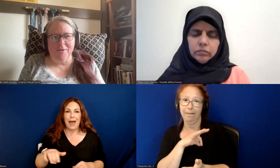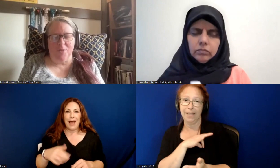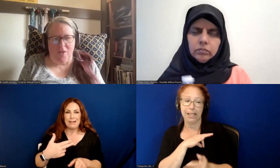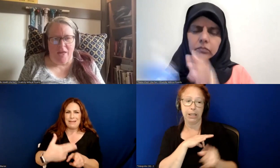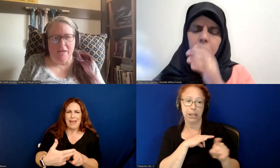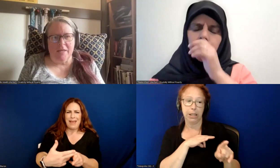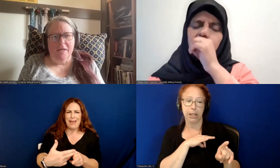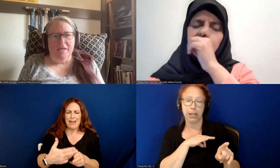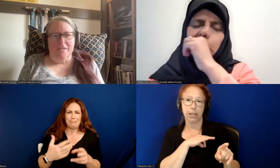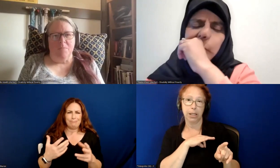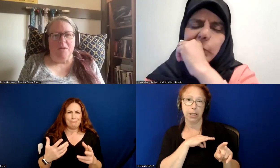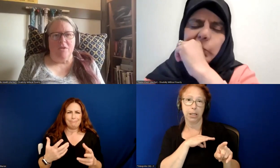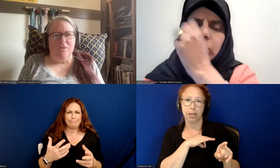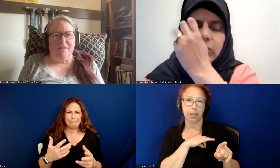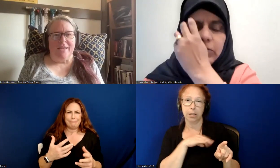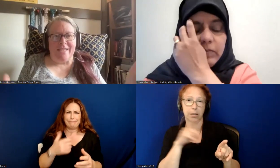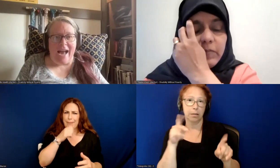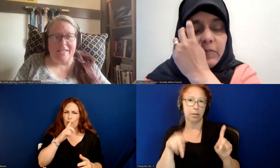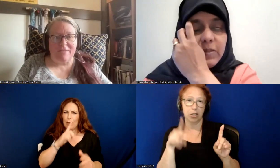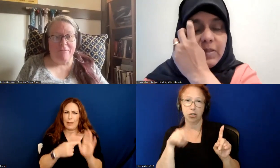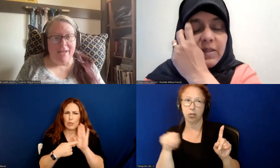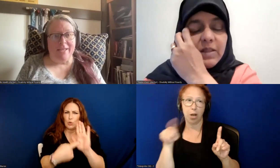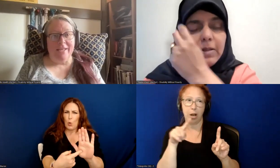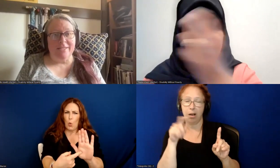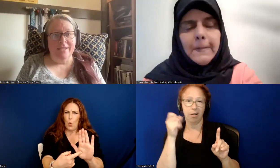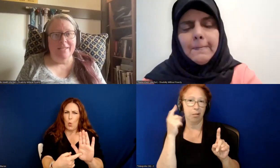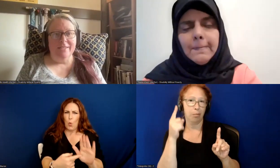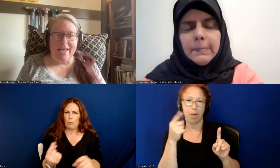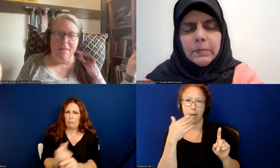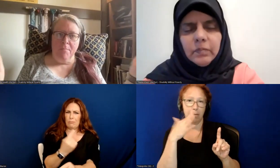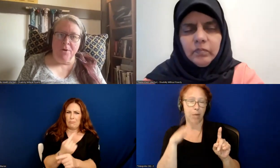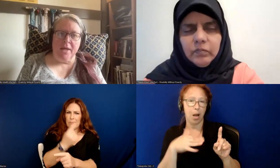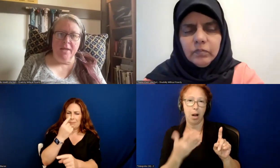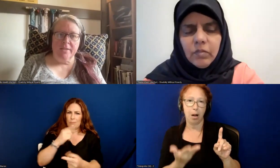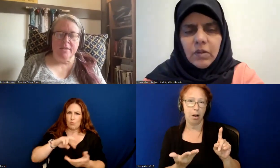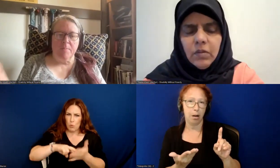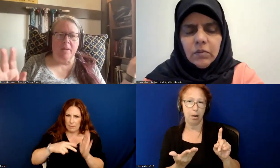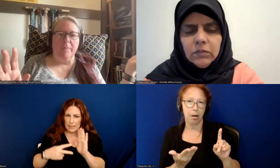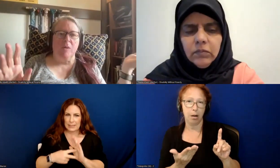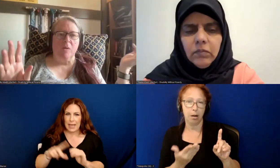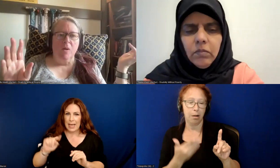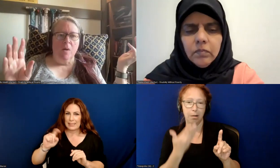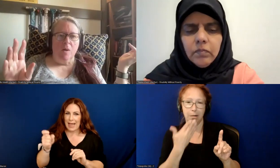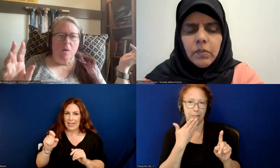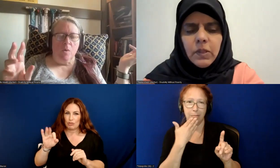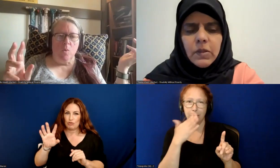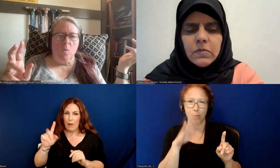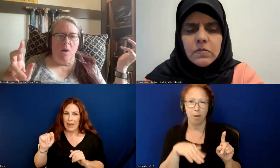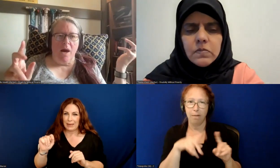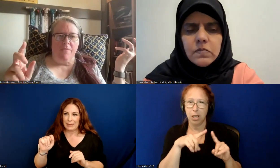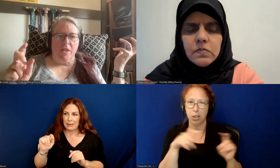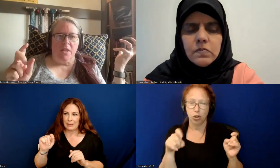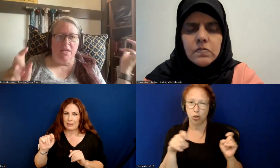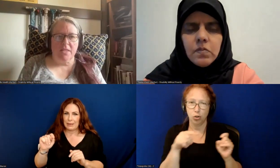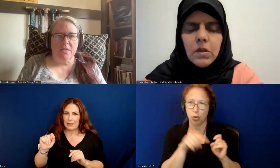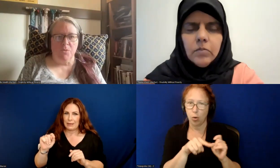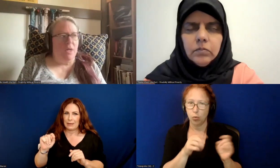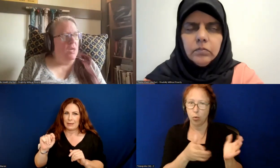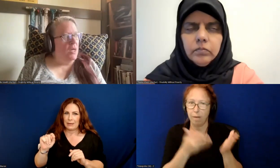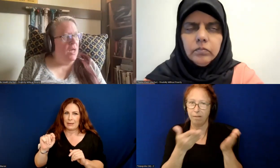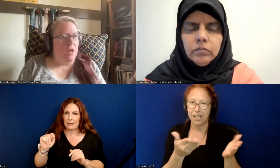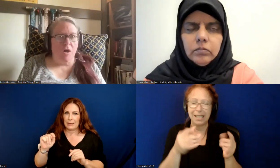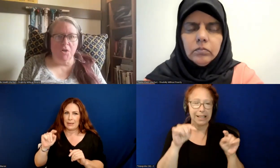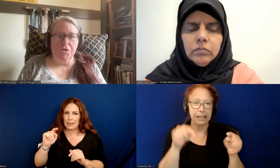the wrong thing to be using a tax credit to get money to the people who have the